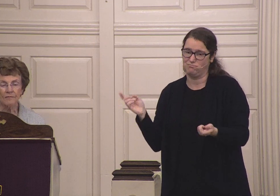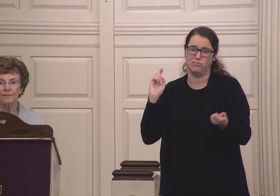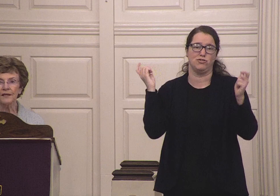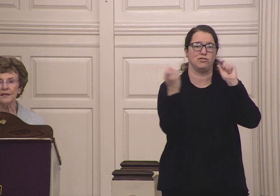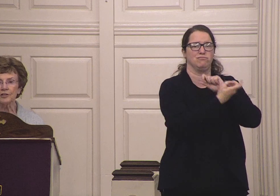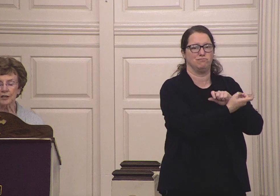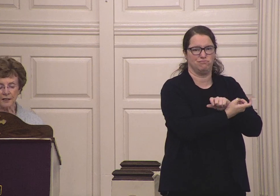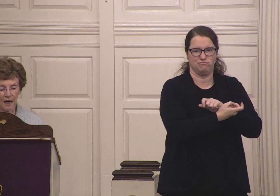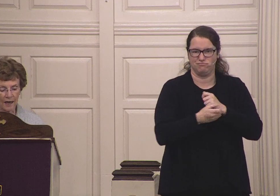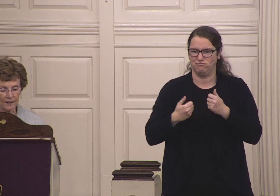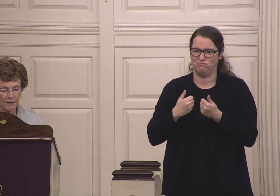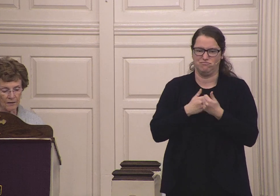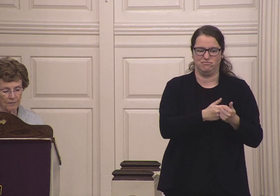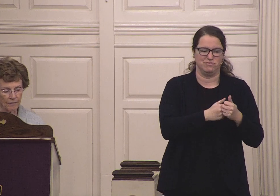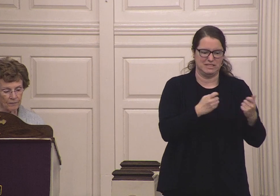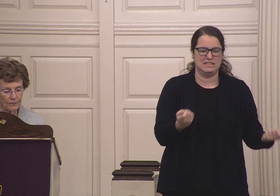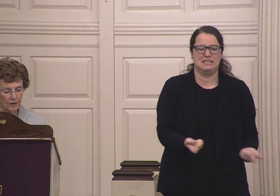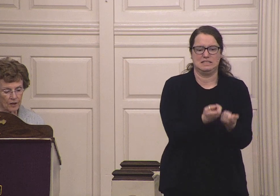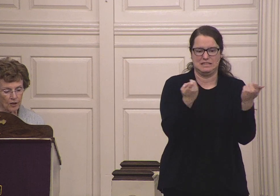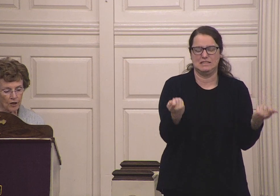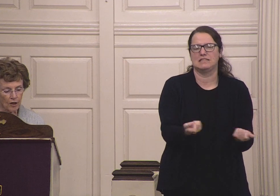this, he shall die.